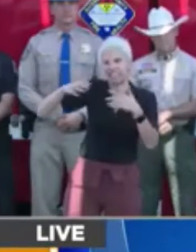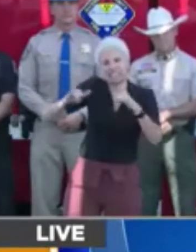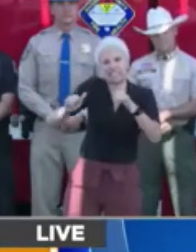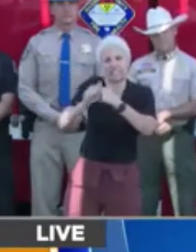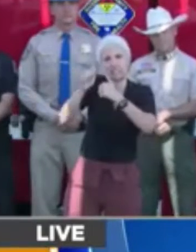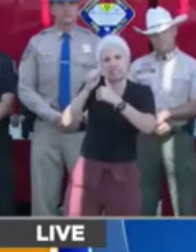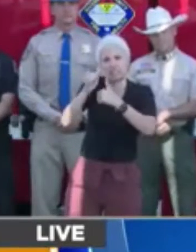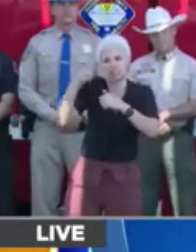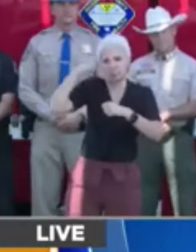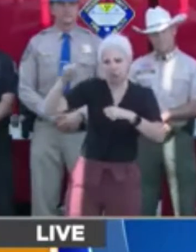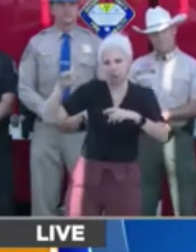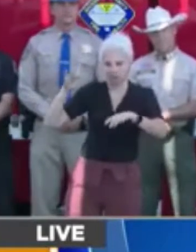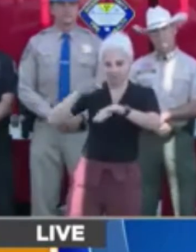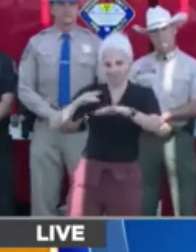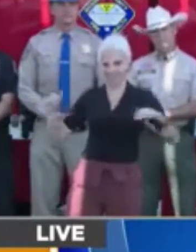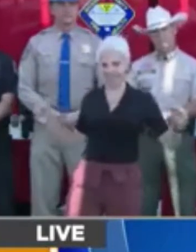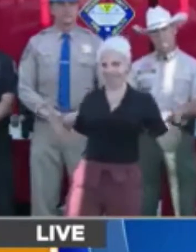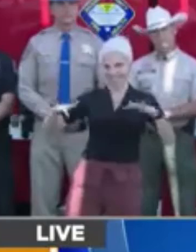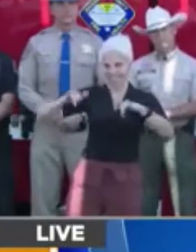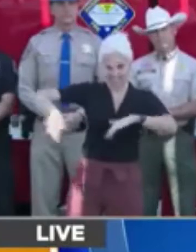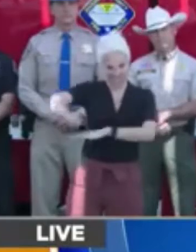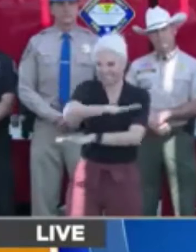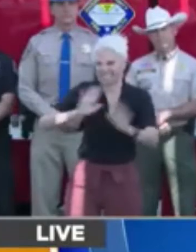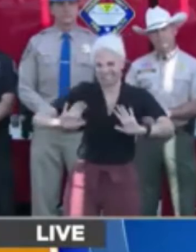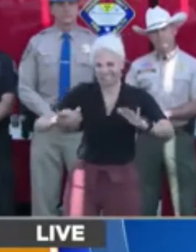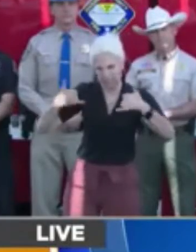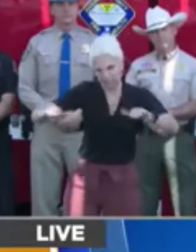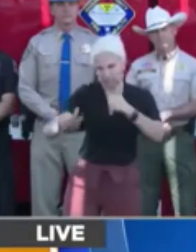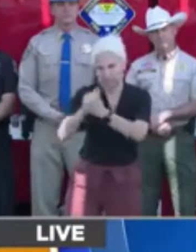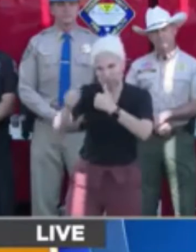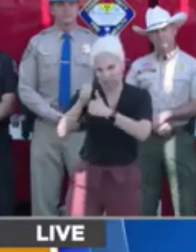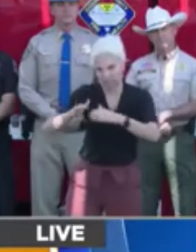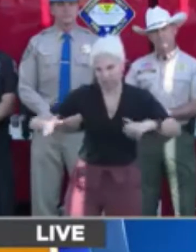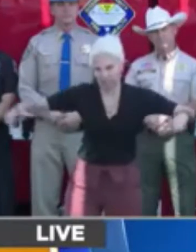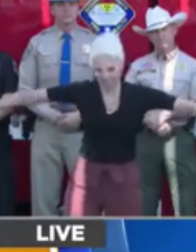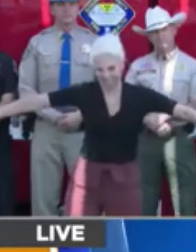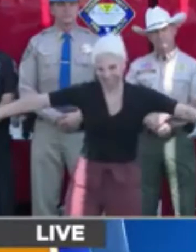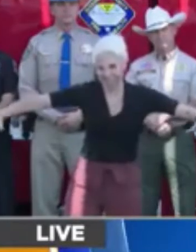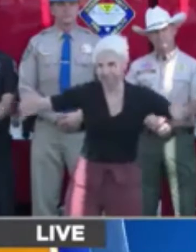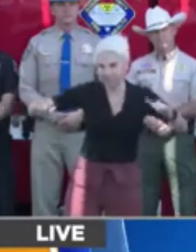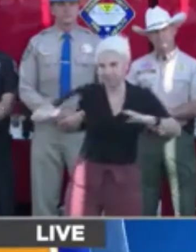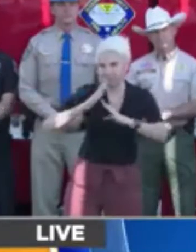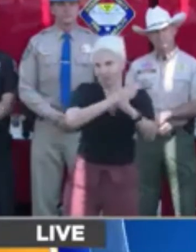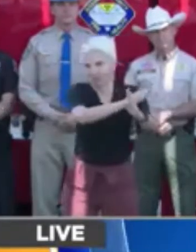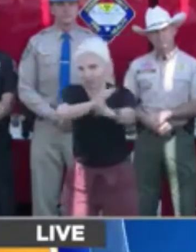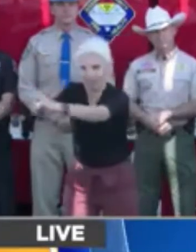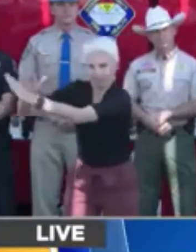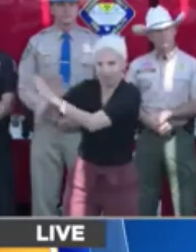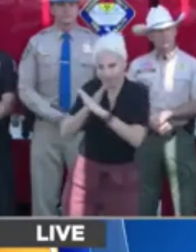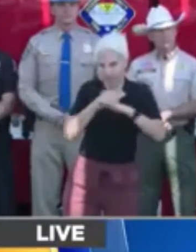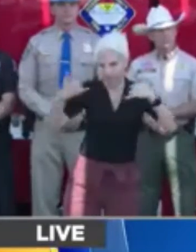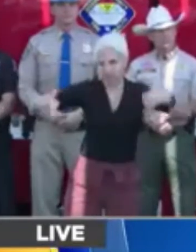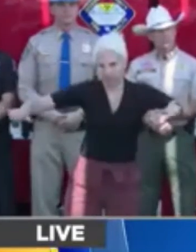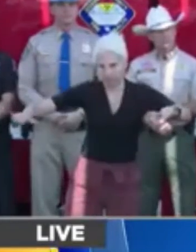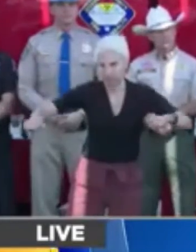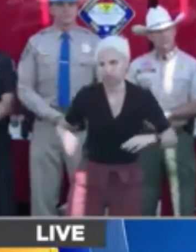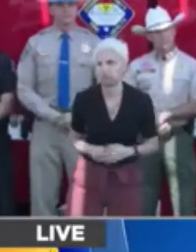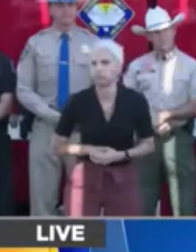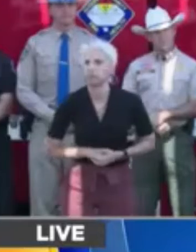any mitigation efforts take place. At this point, I'm going to turn it back over to Captain Cordova.